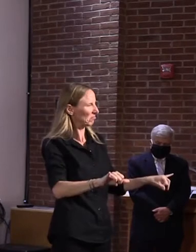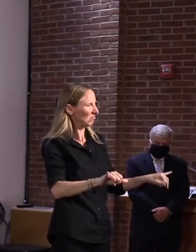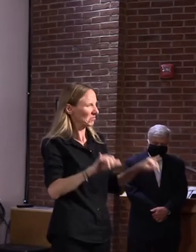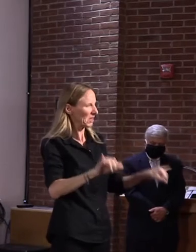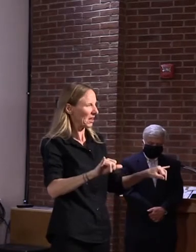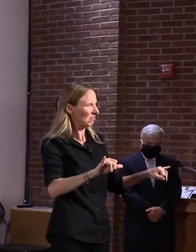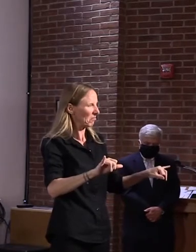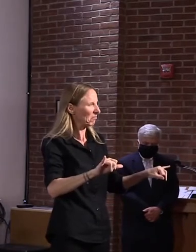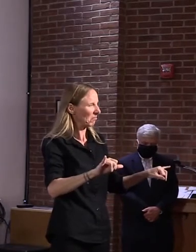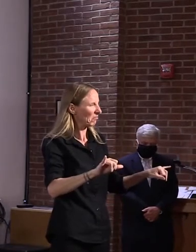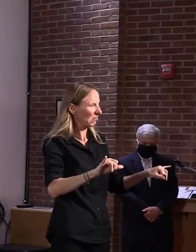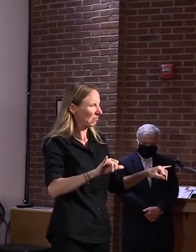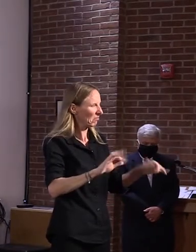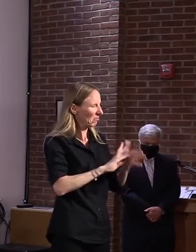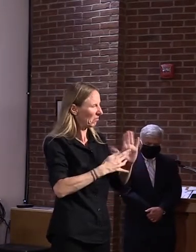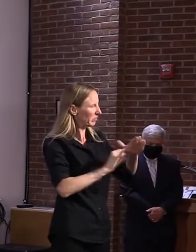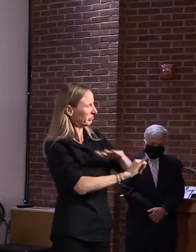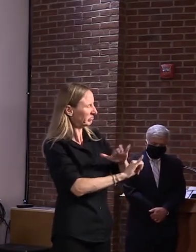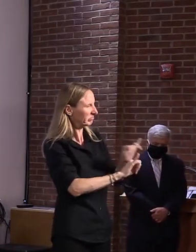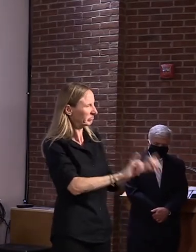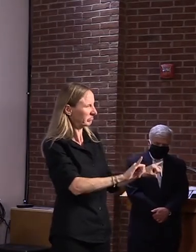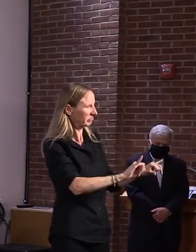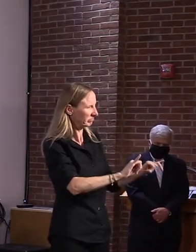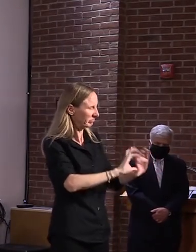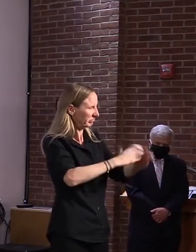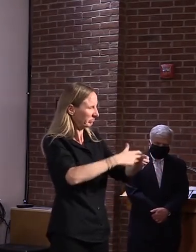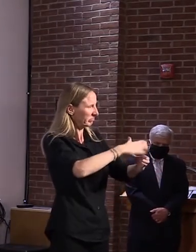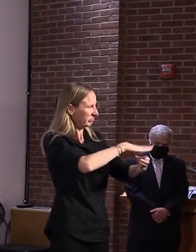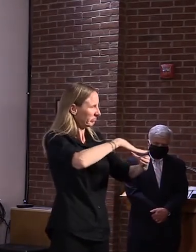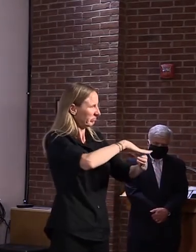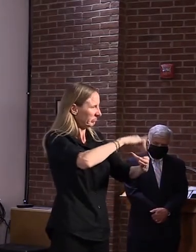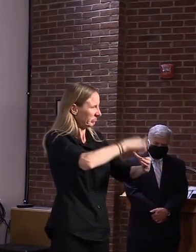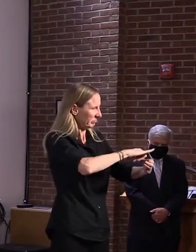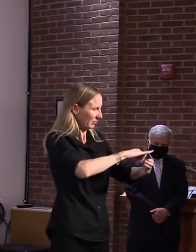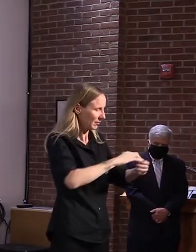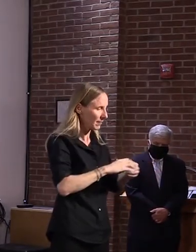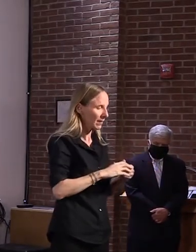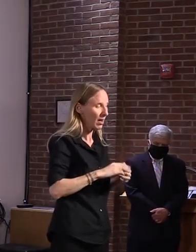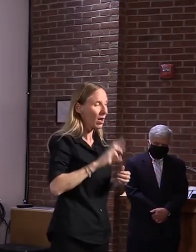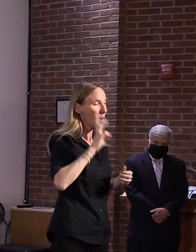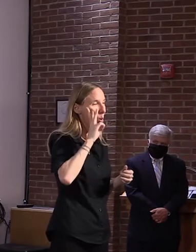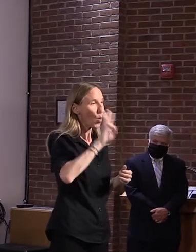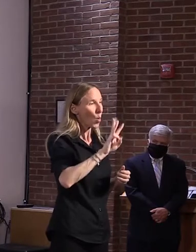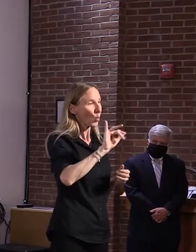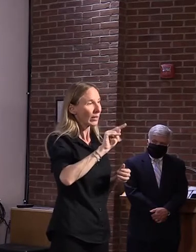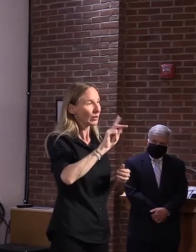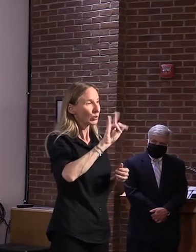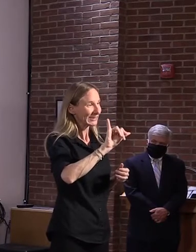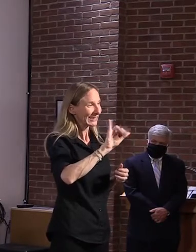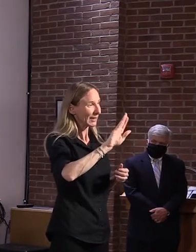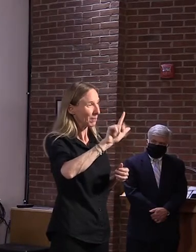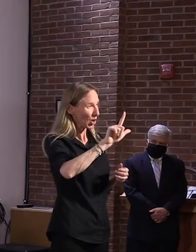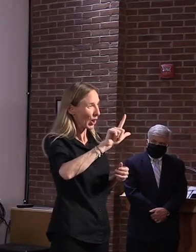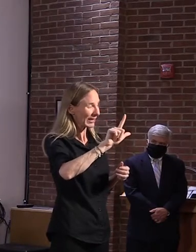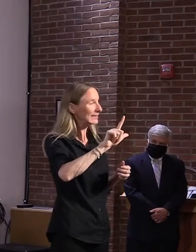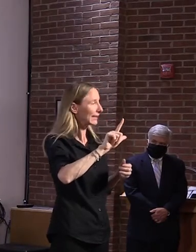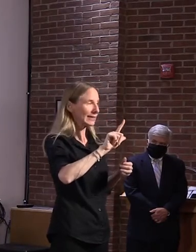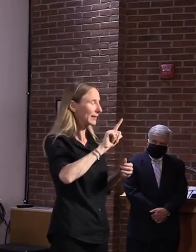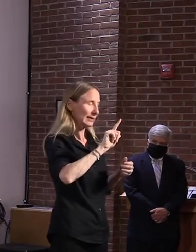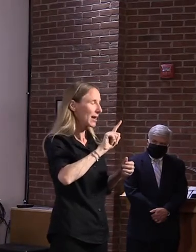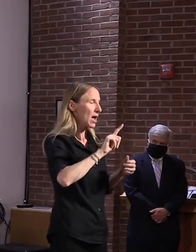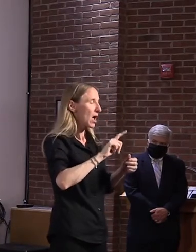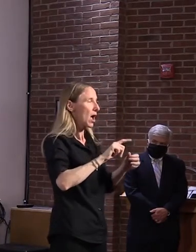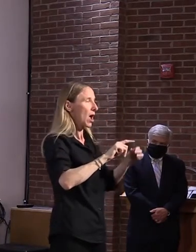markedly changing. The Winooski-Burlington outbreak is clearly not over, but neither is